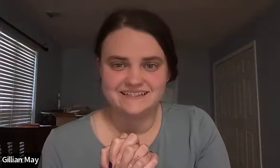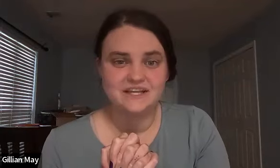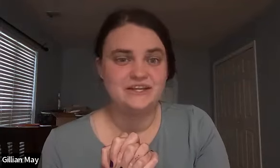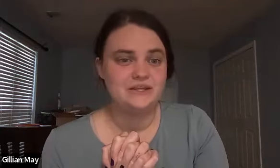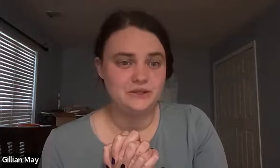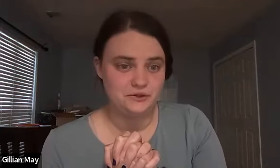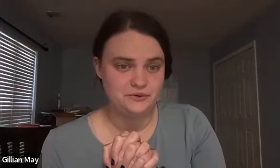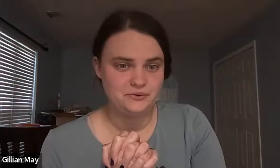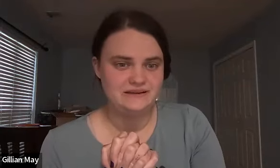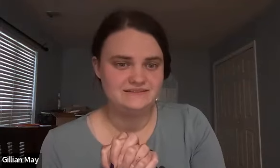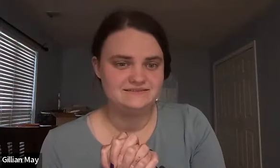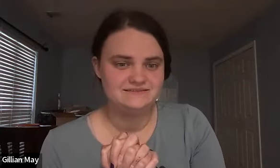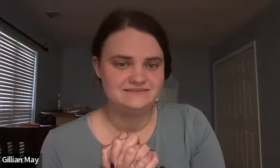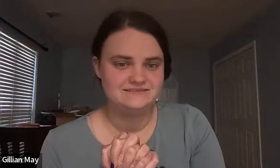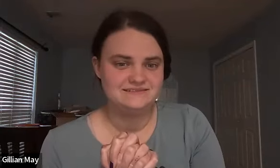Good. U.